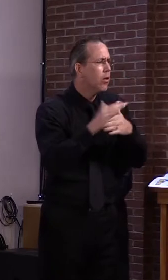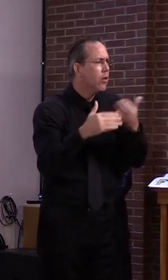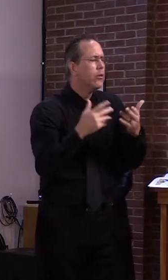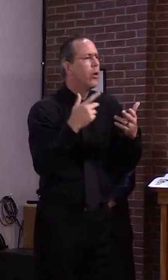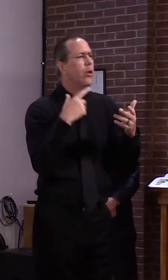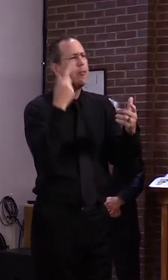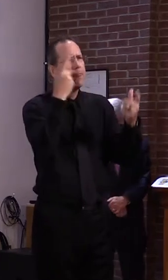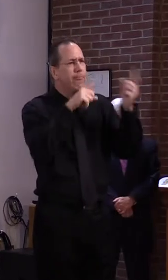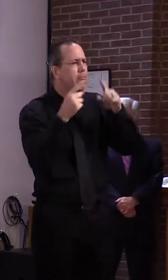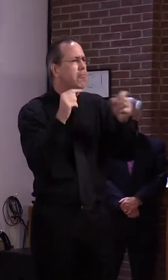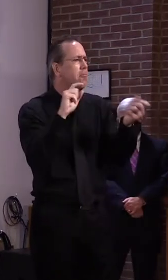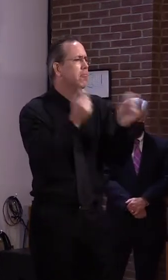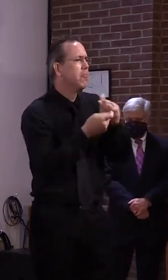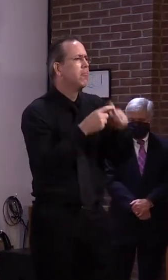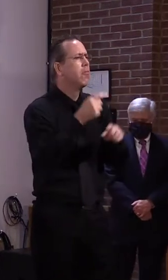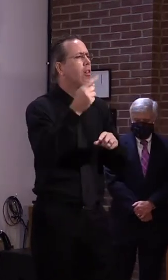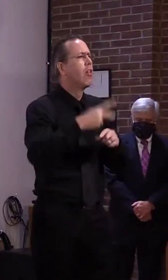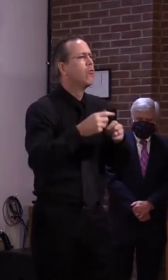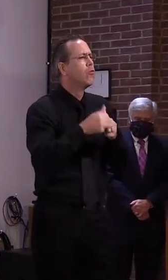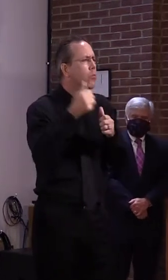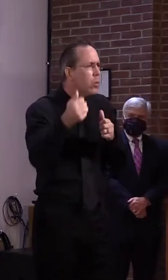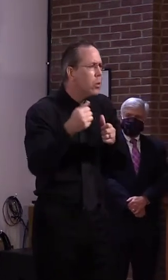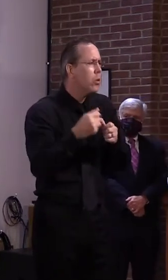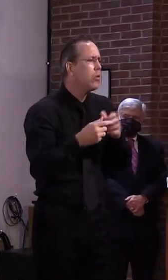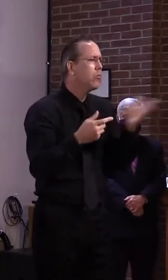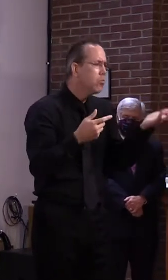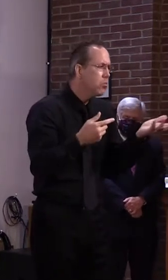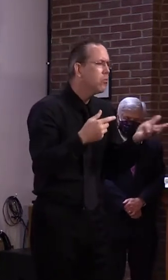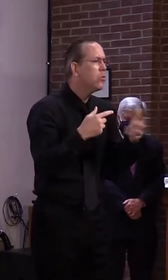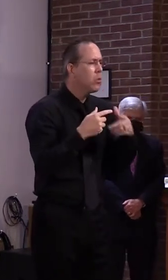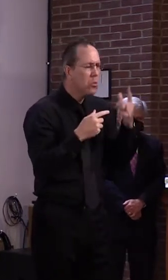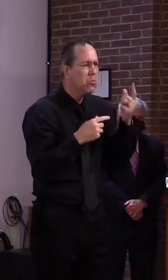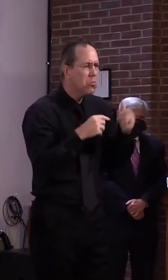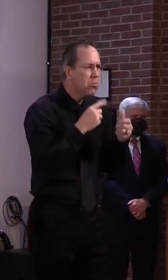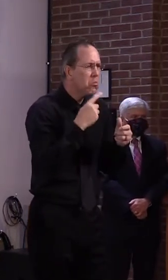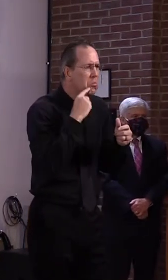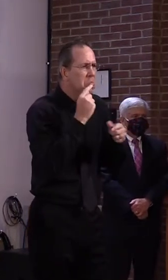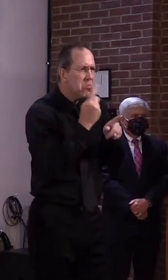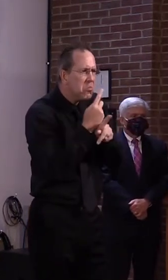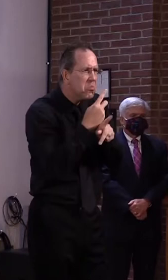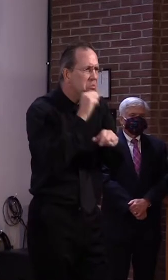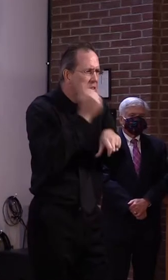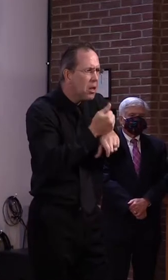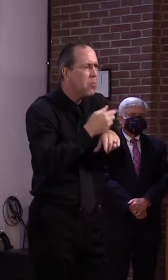place a system that I believe will be beneficial for the months to come.